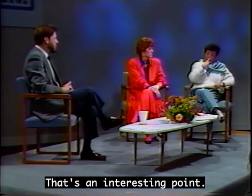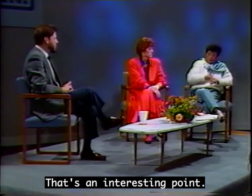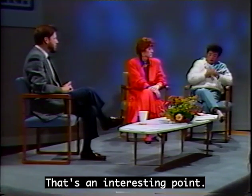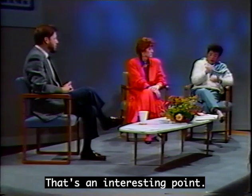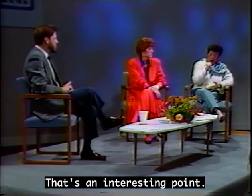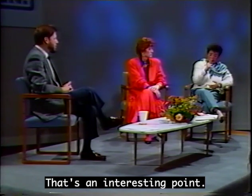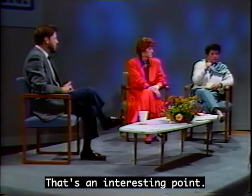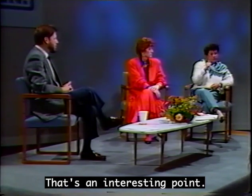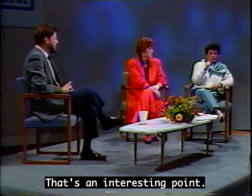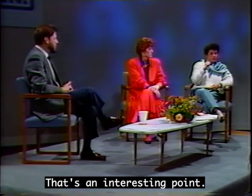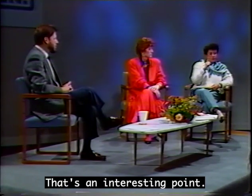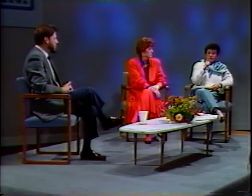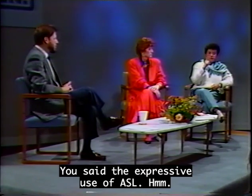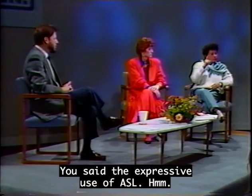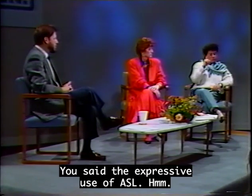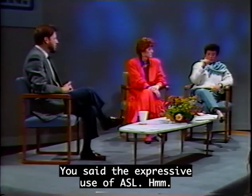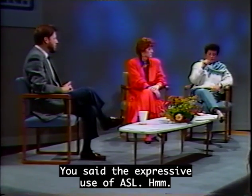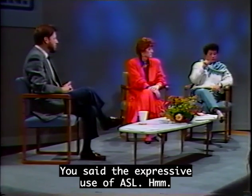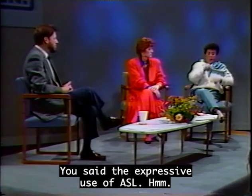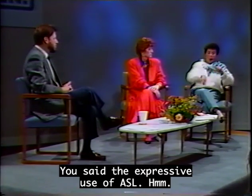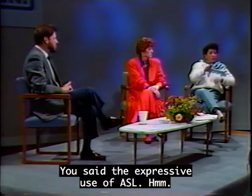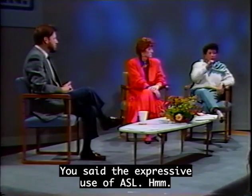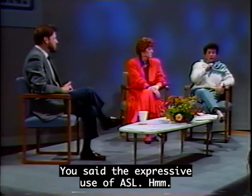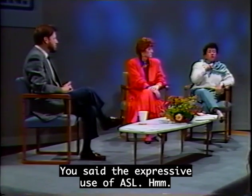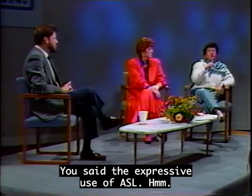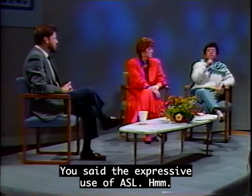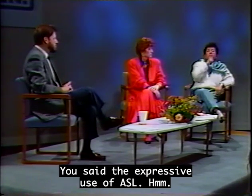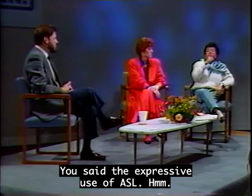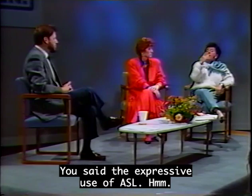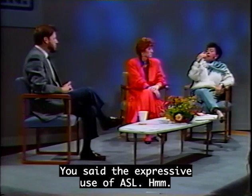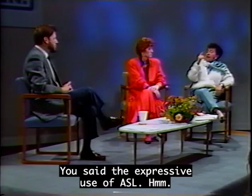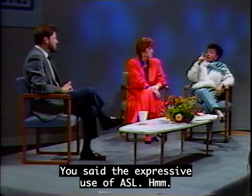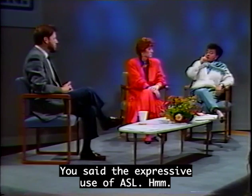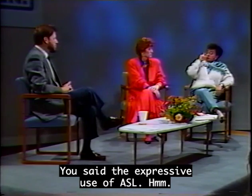point. You said the expressive use of ASL.